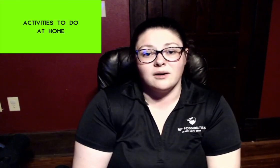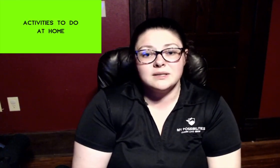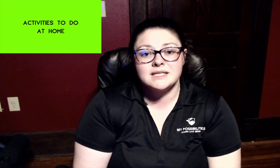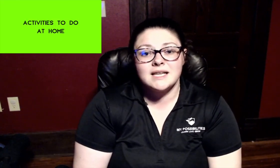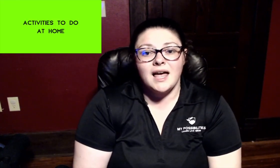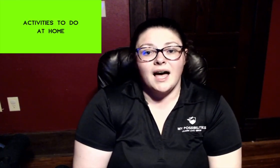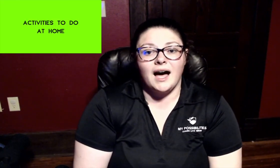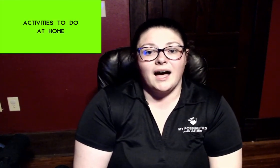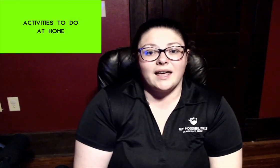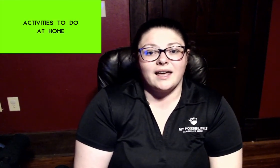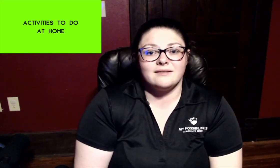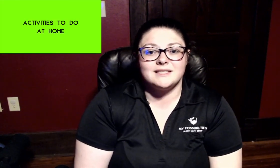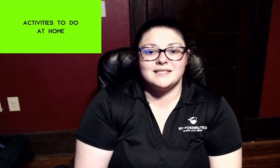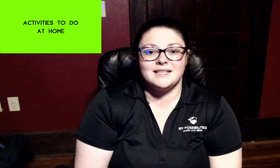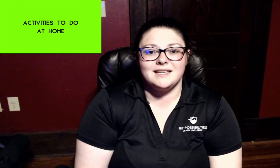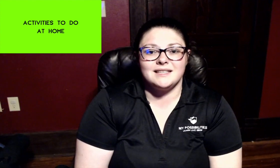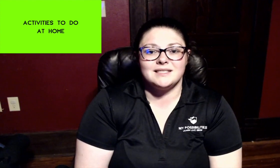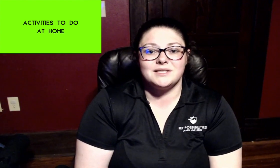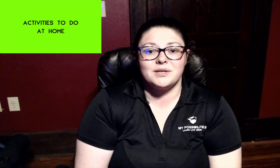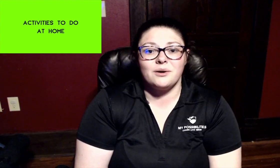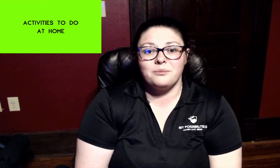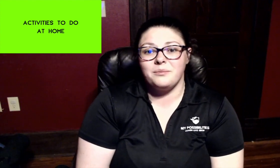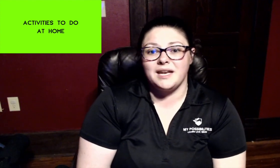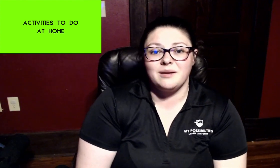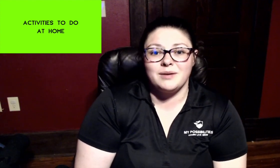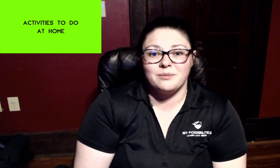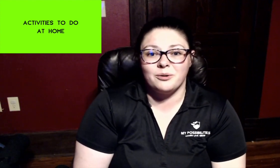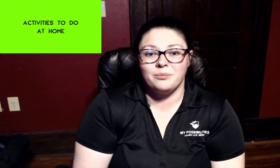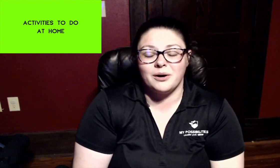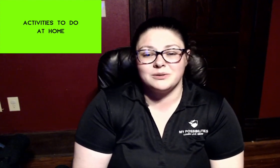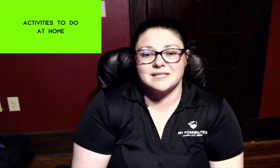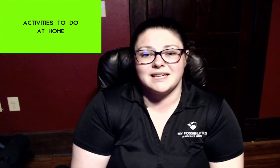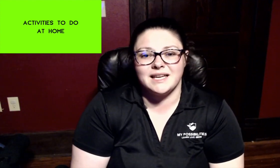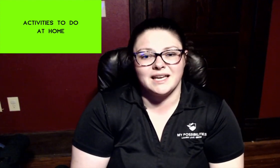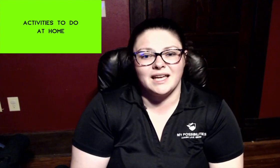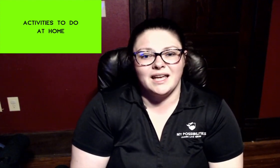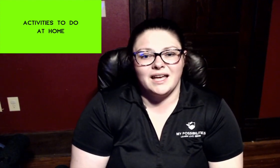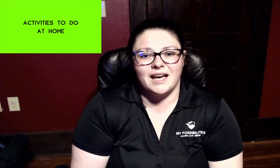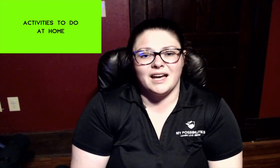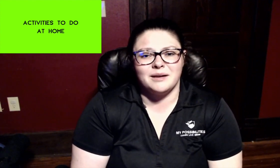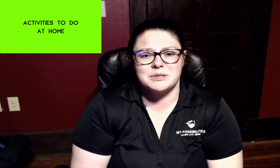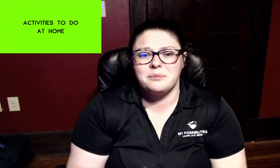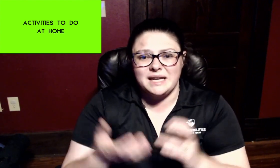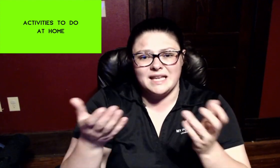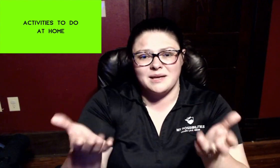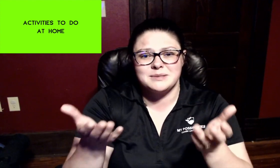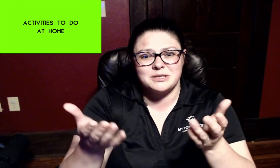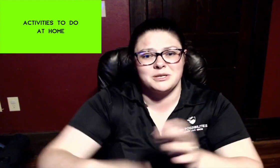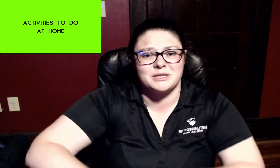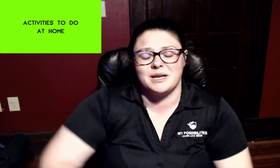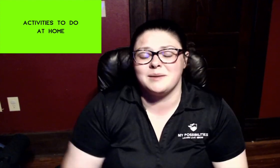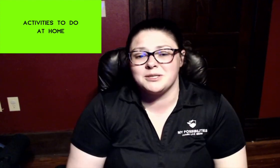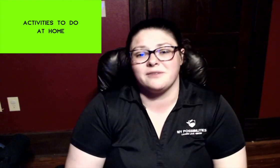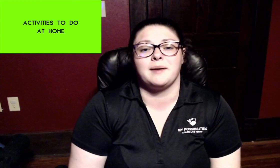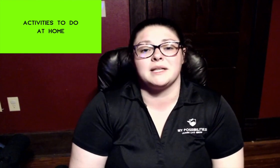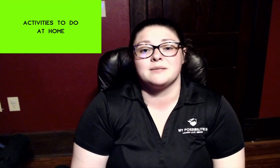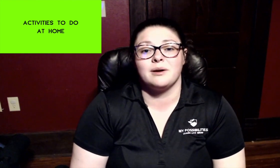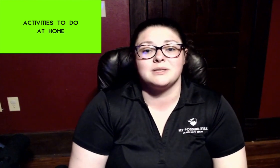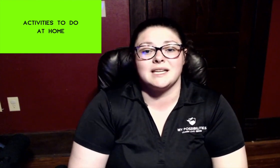house. I have seen so many people posting, so many hipsters and hipster families posting about